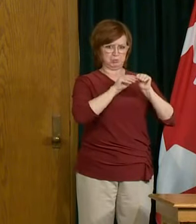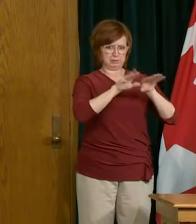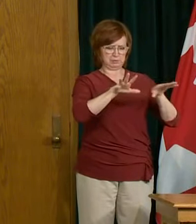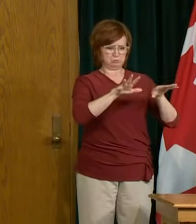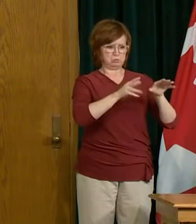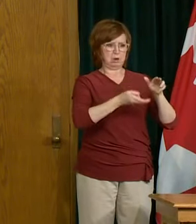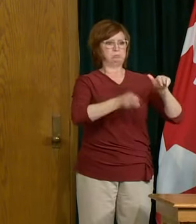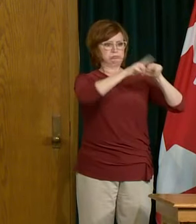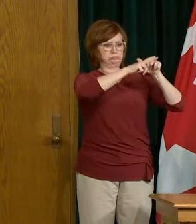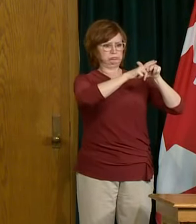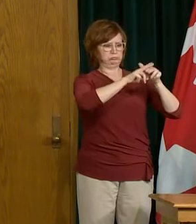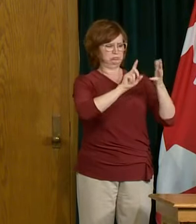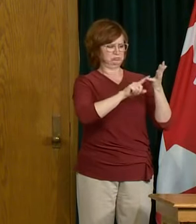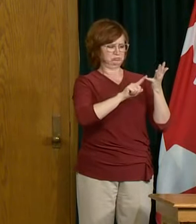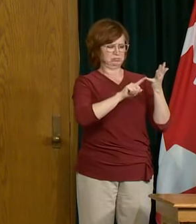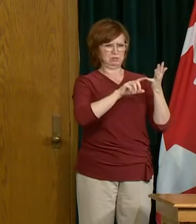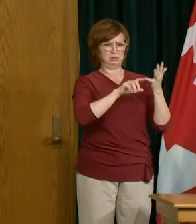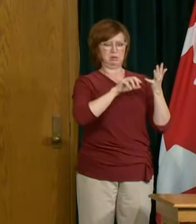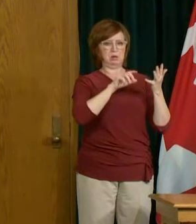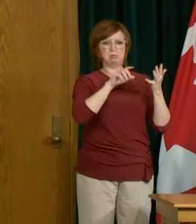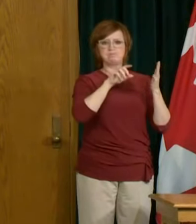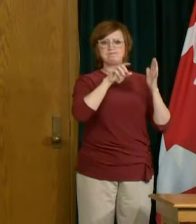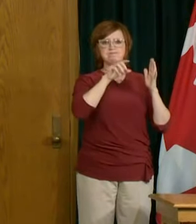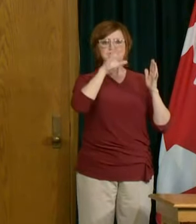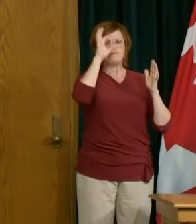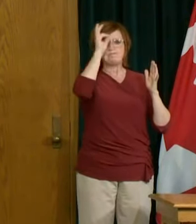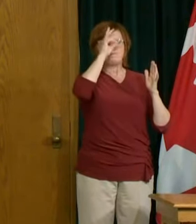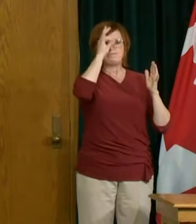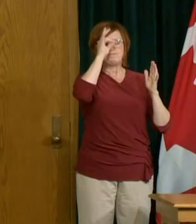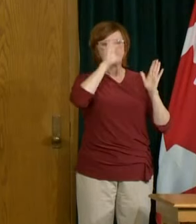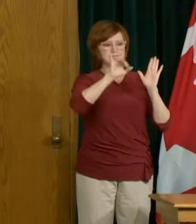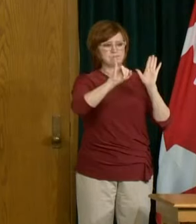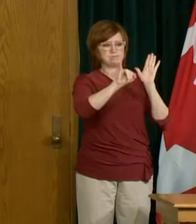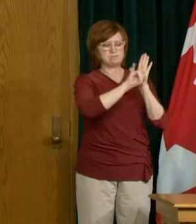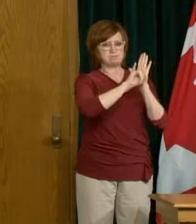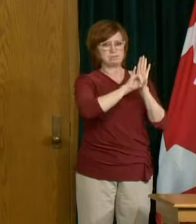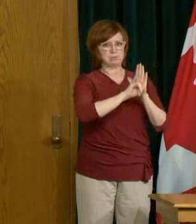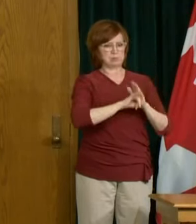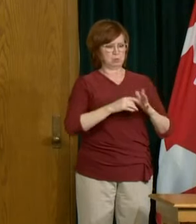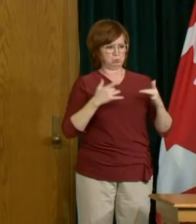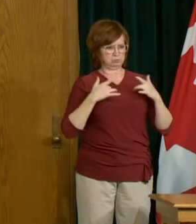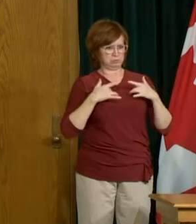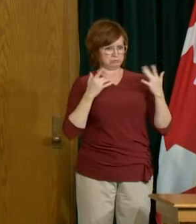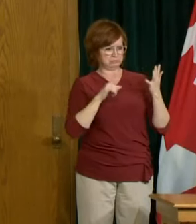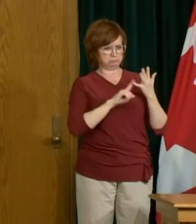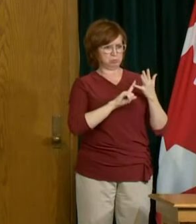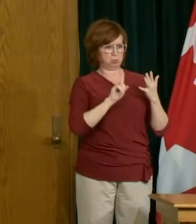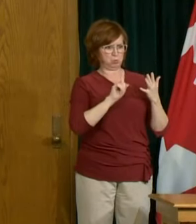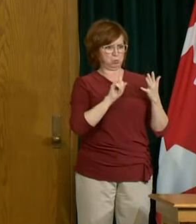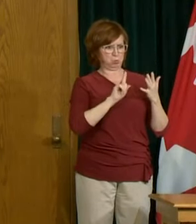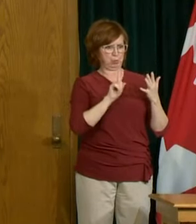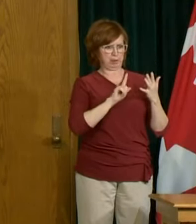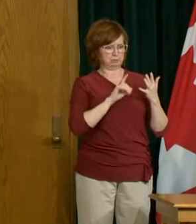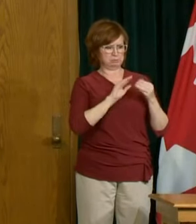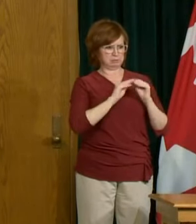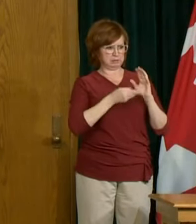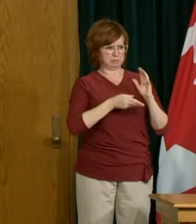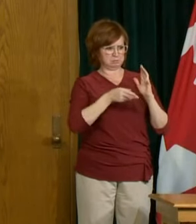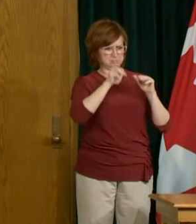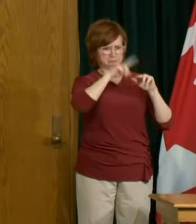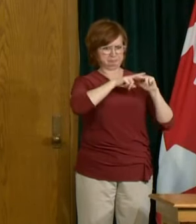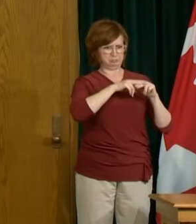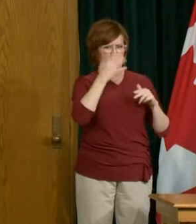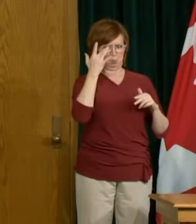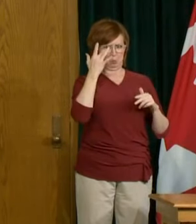So what exactly is happening for us to see these numbers? Are there large gatherings that have happened that have kind of caused those specific numbers to go